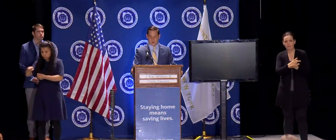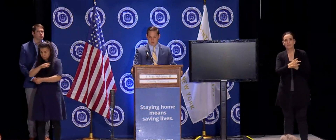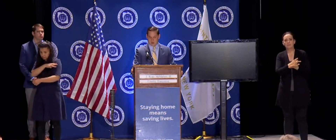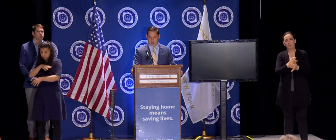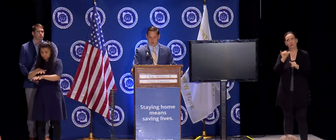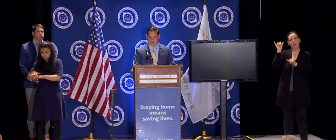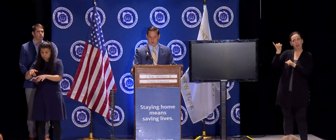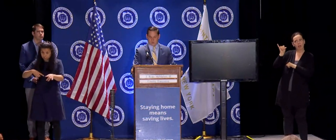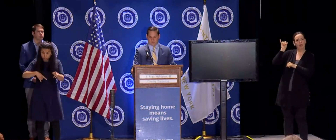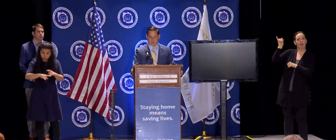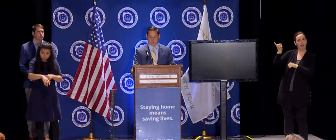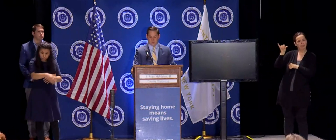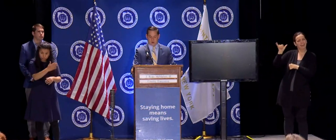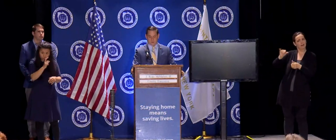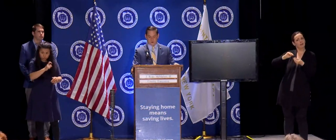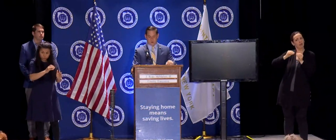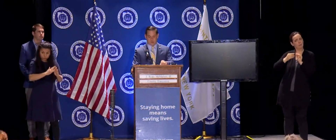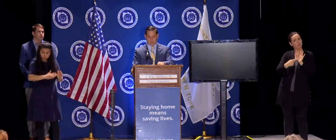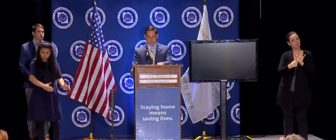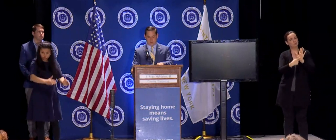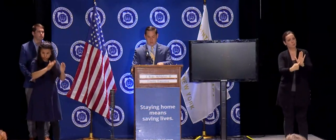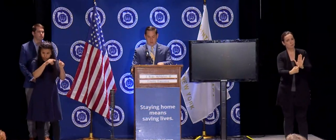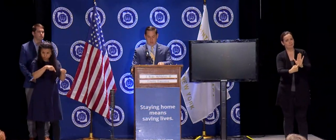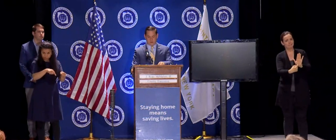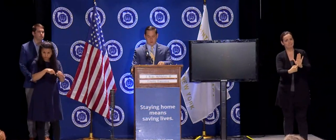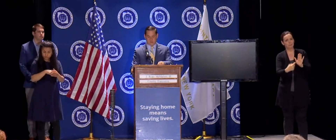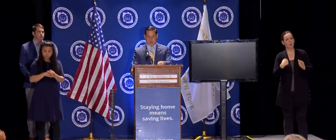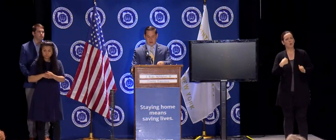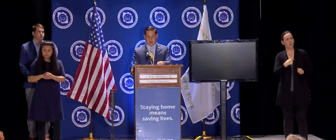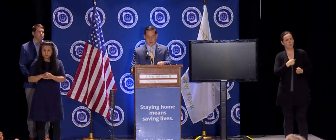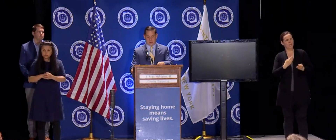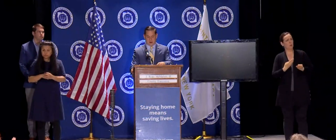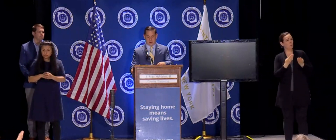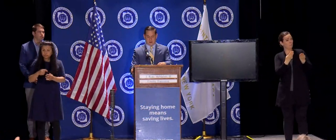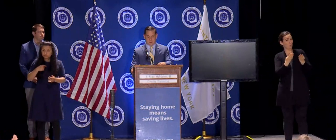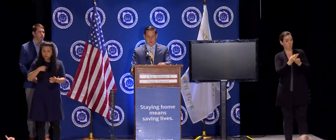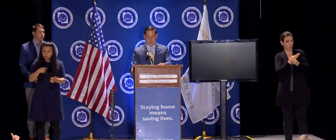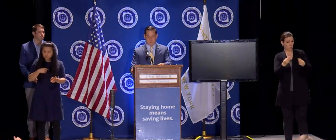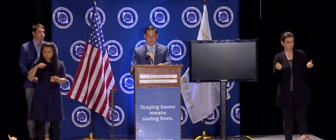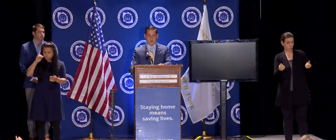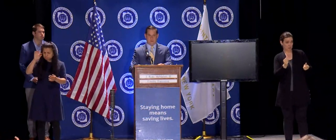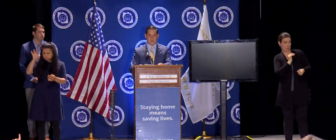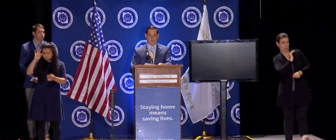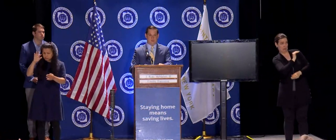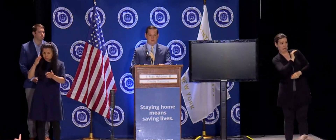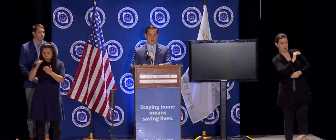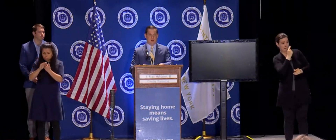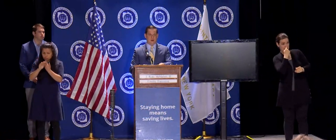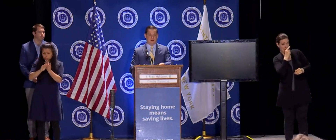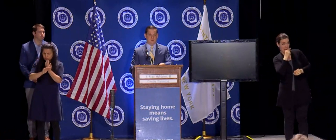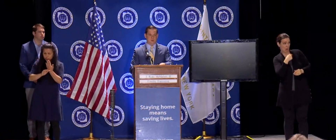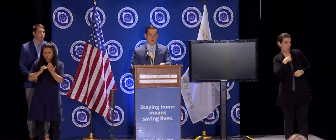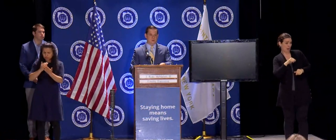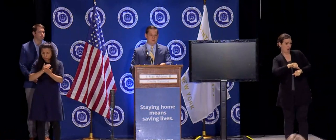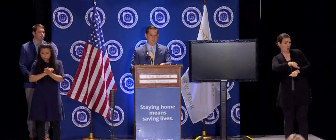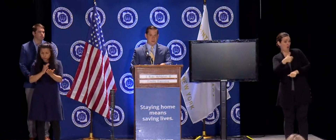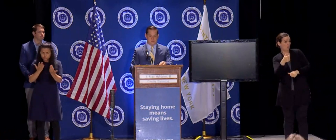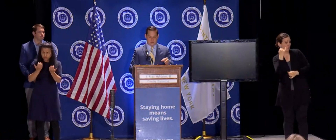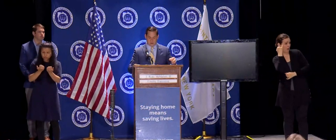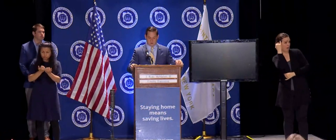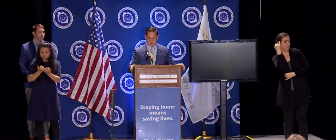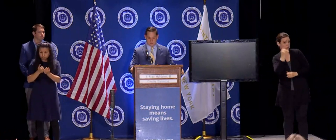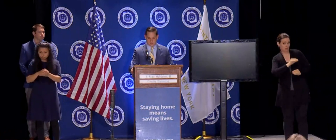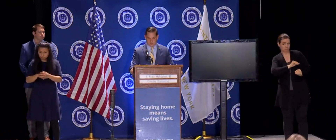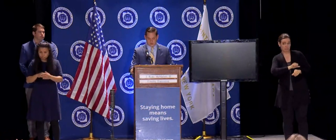homes. So we've proposed a couple solutions to the state as we just try to iron out these wrinkles,